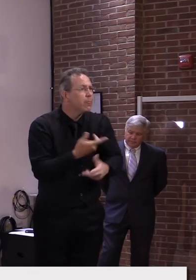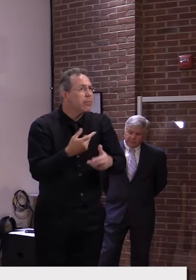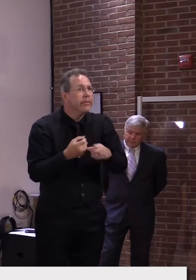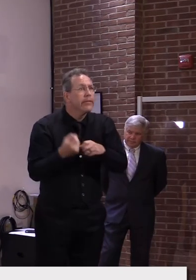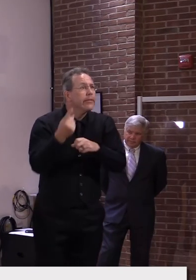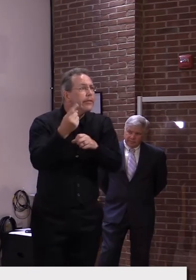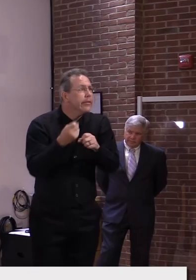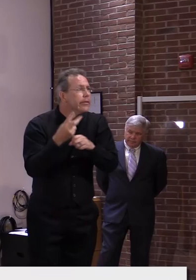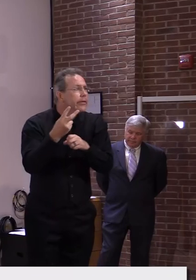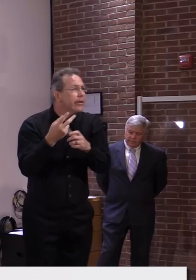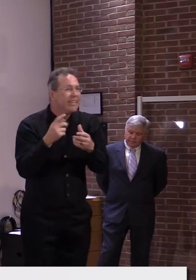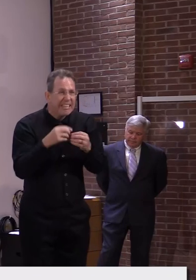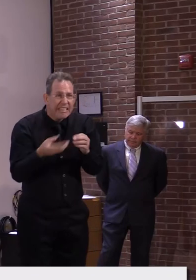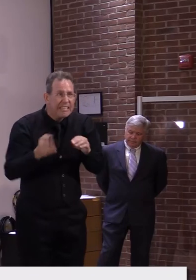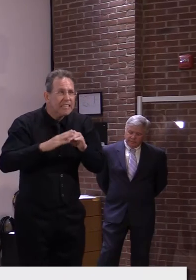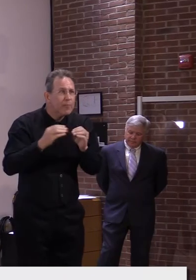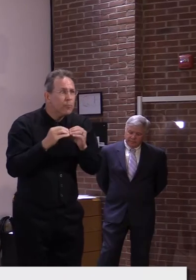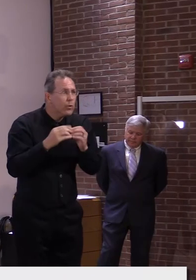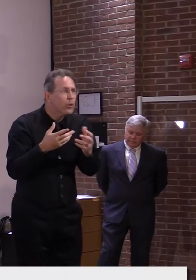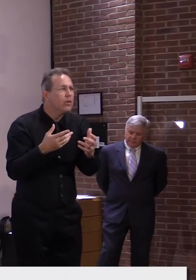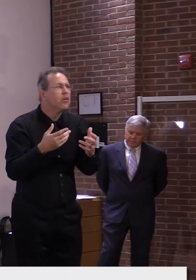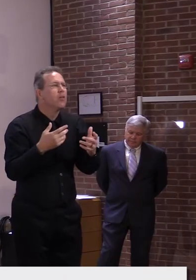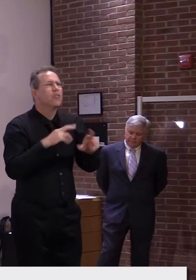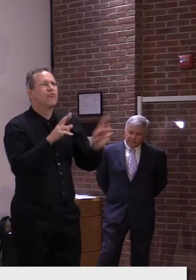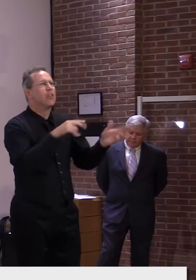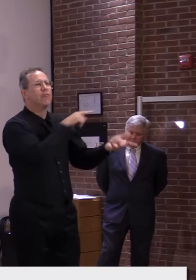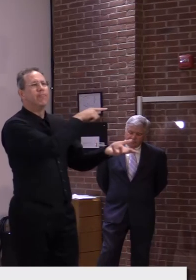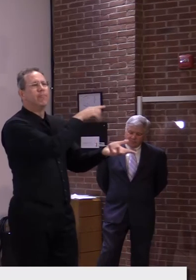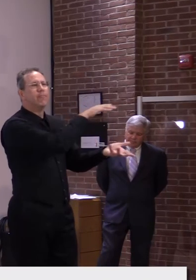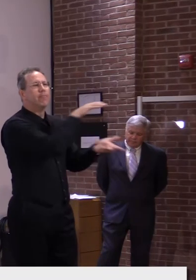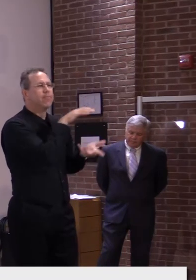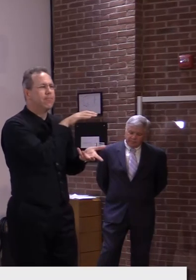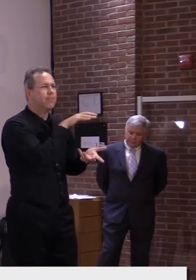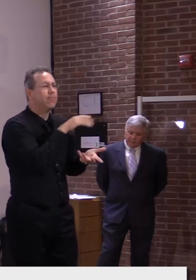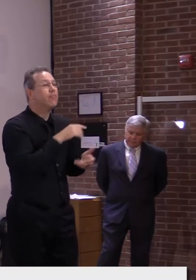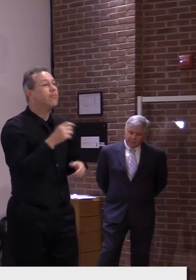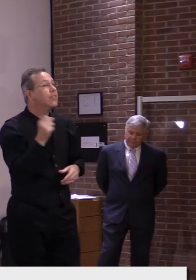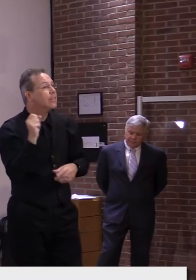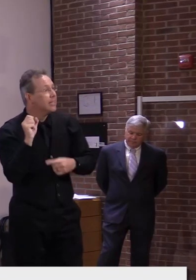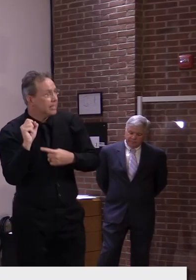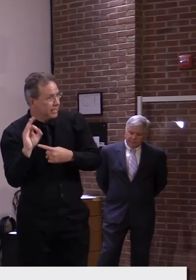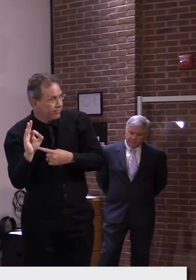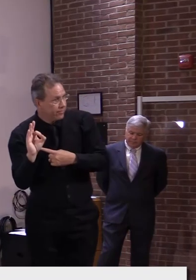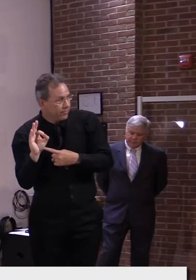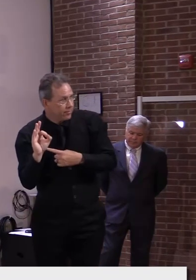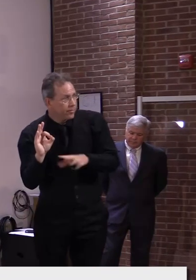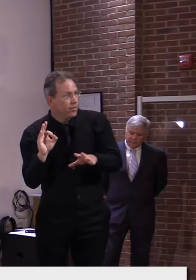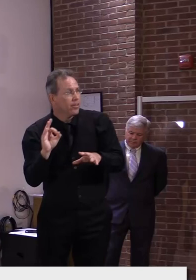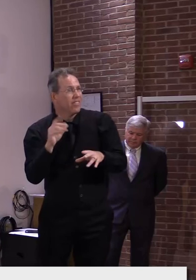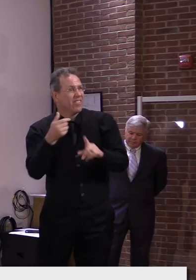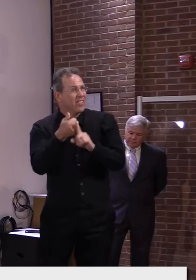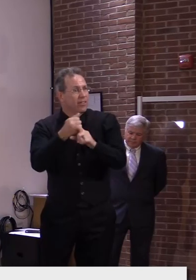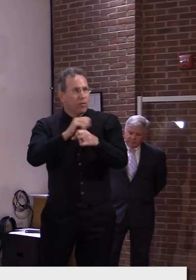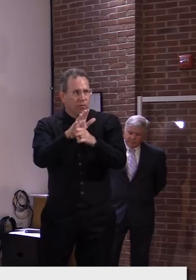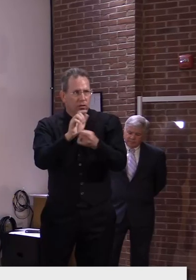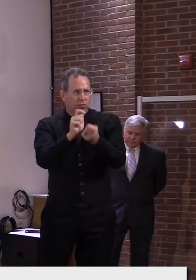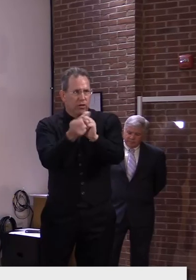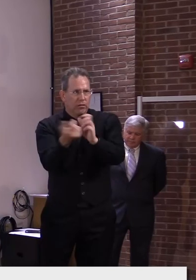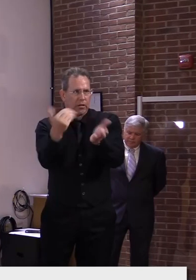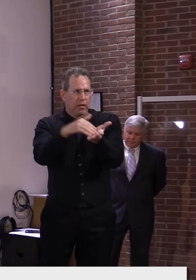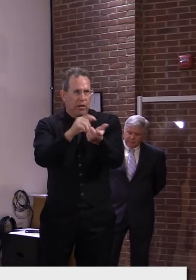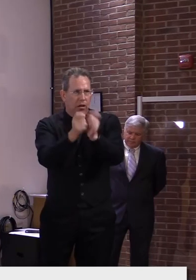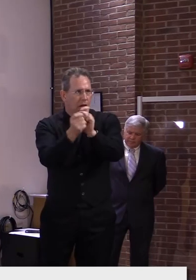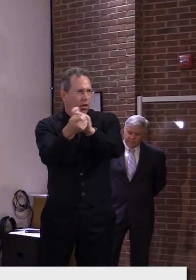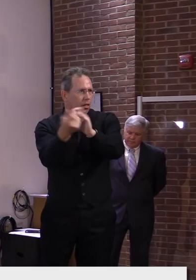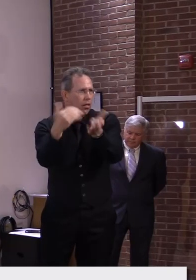evading the current vaccines, I'm told that that means in the messenger RNA platform, inserting